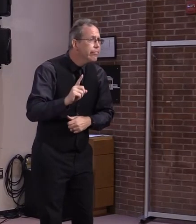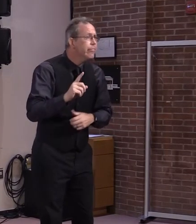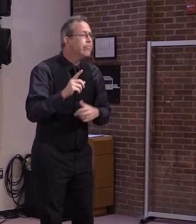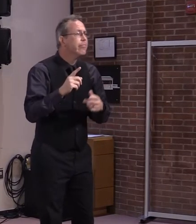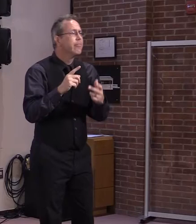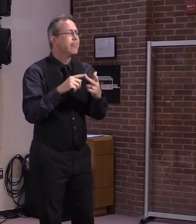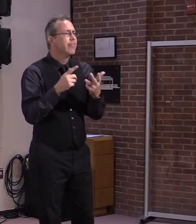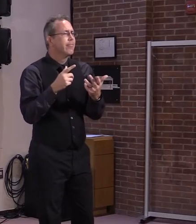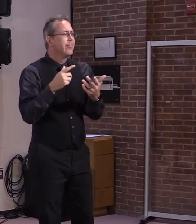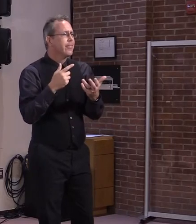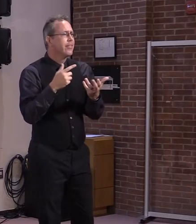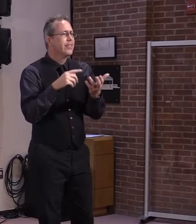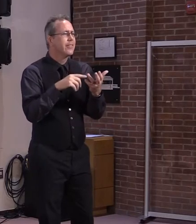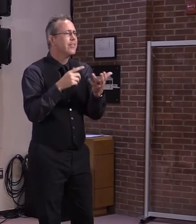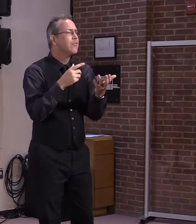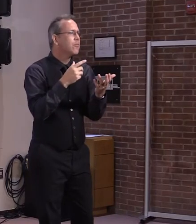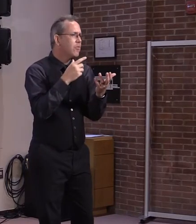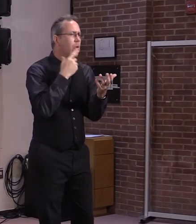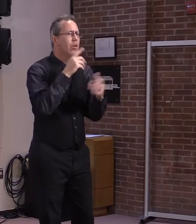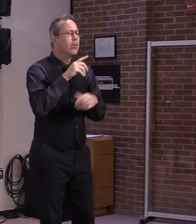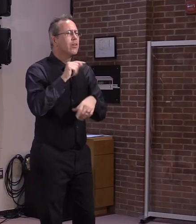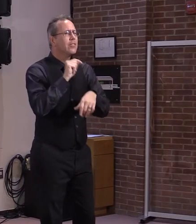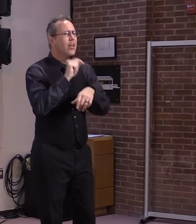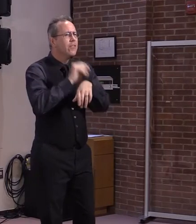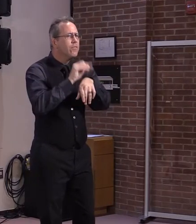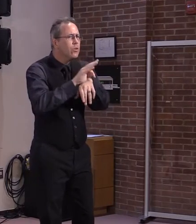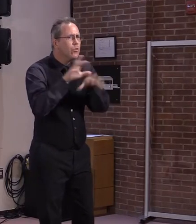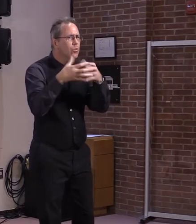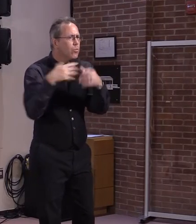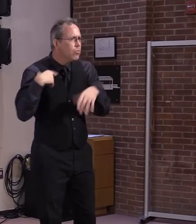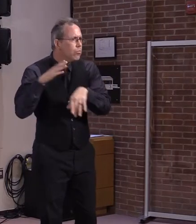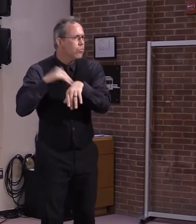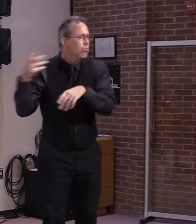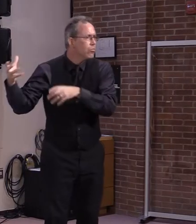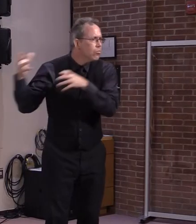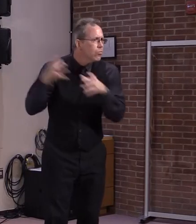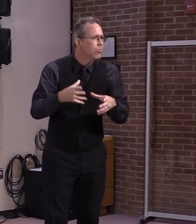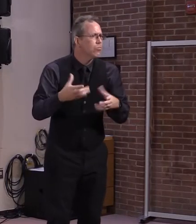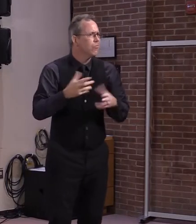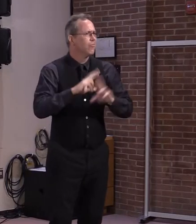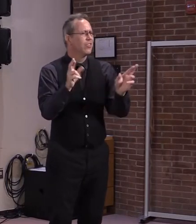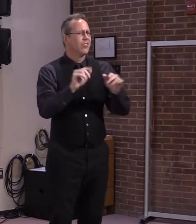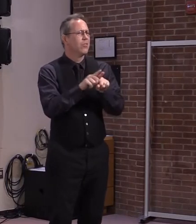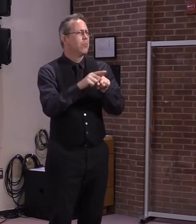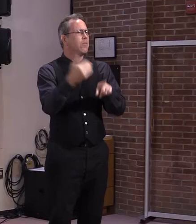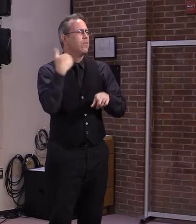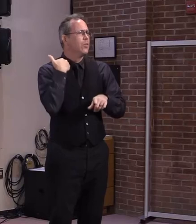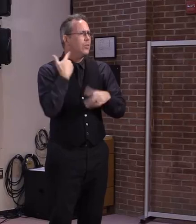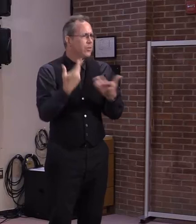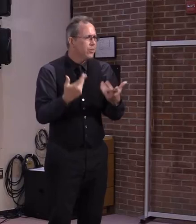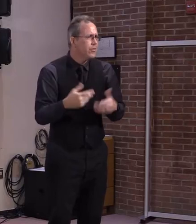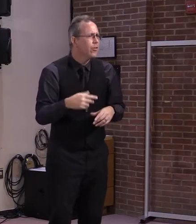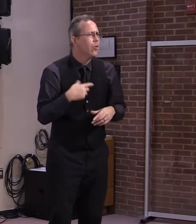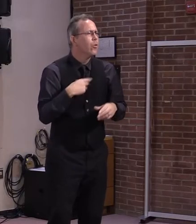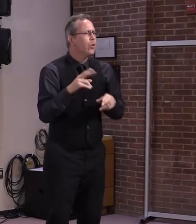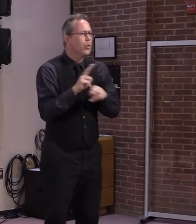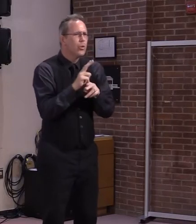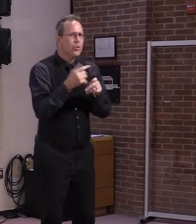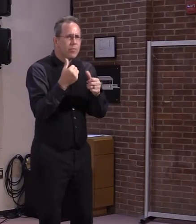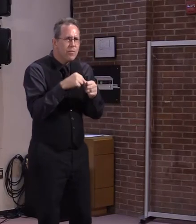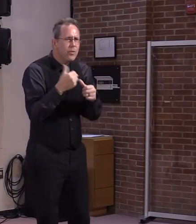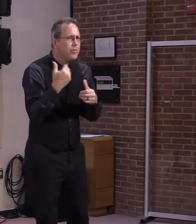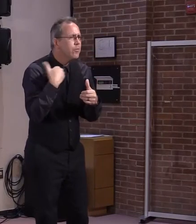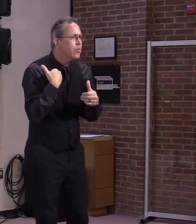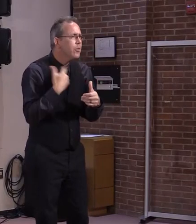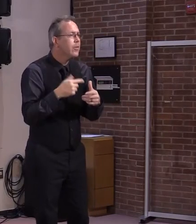the National Guard that we used in the previous round of vaccinations. We're using EMS